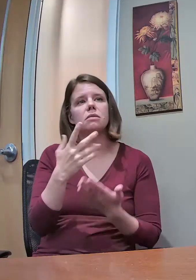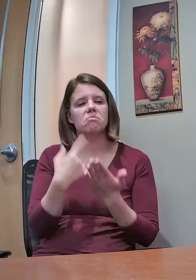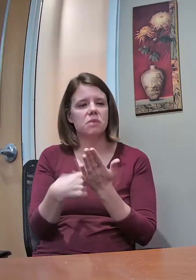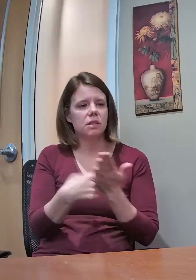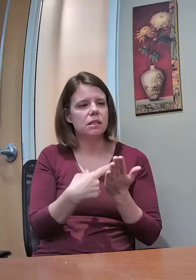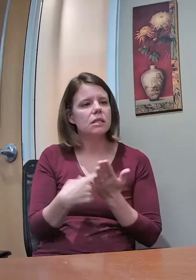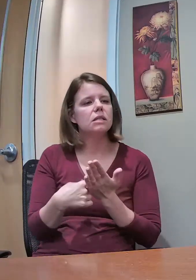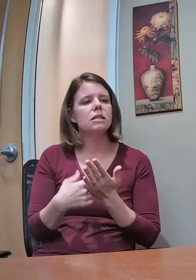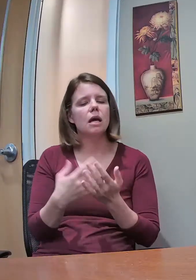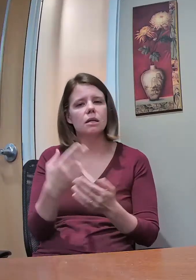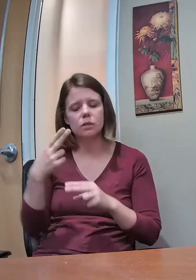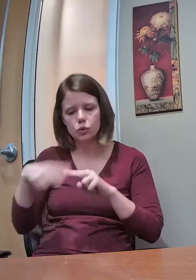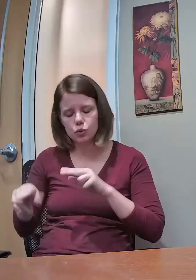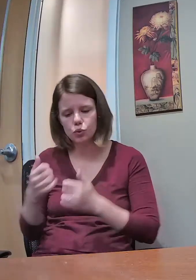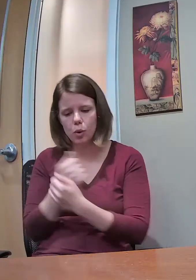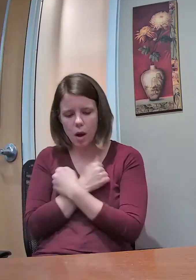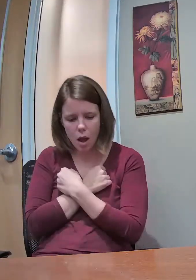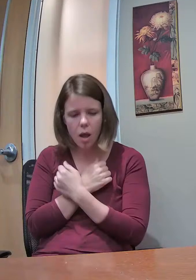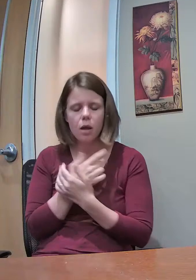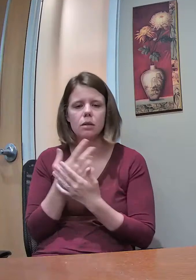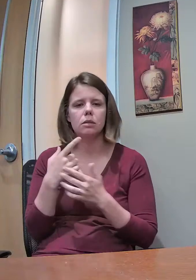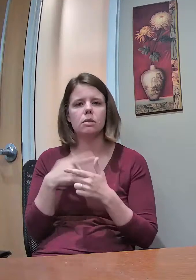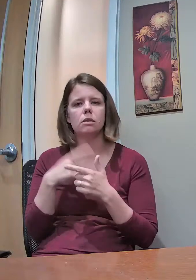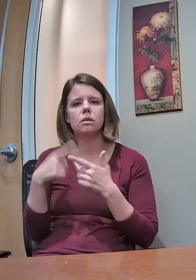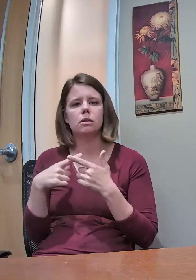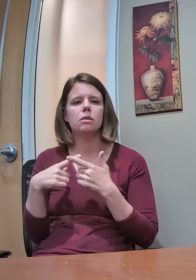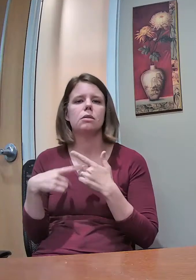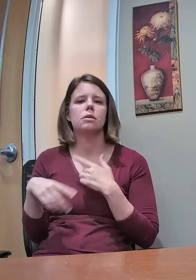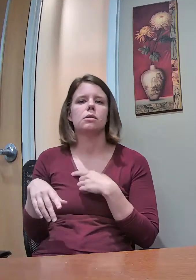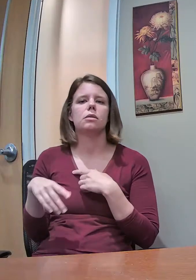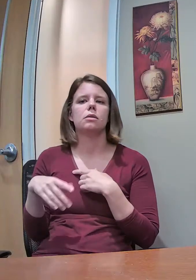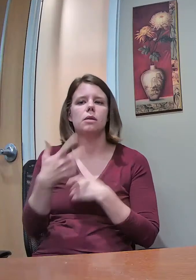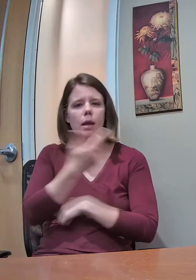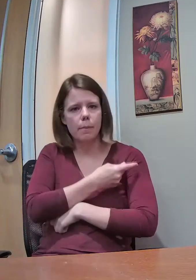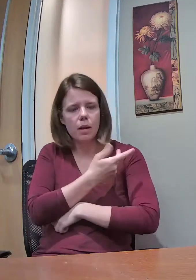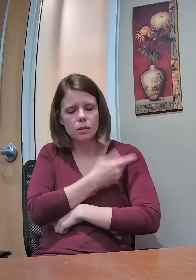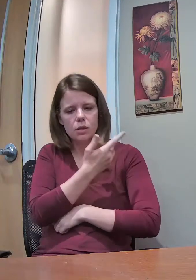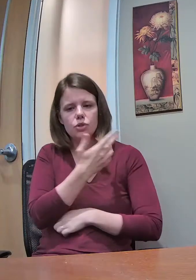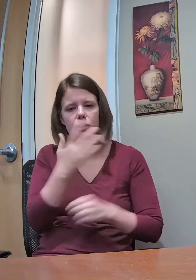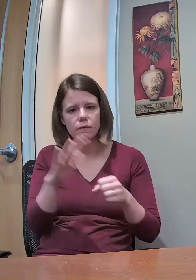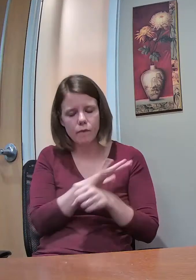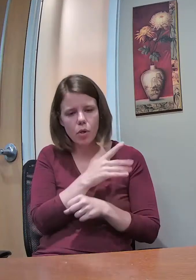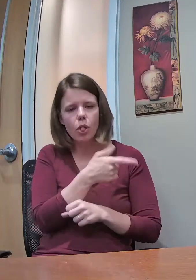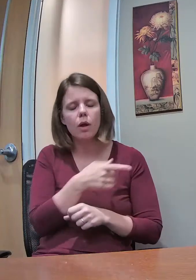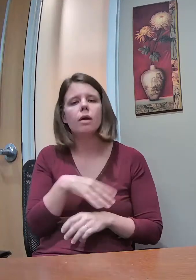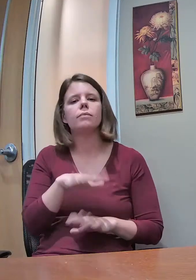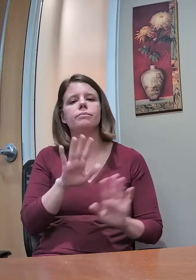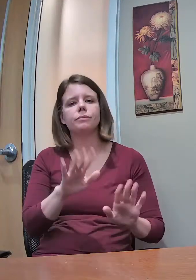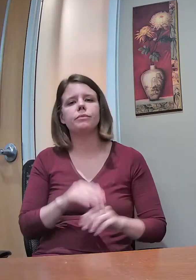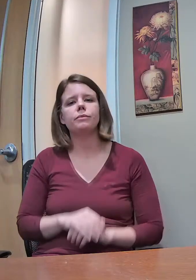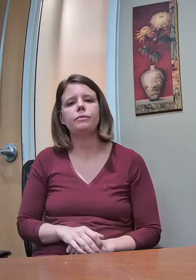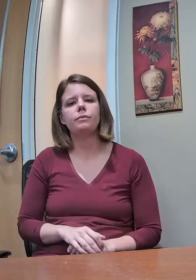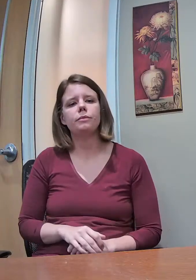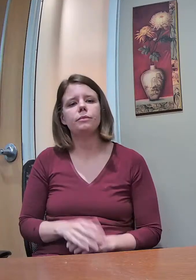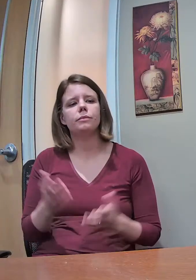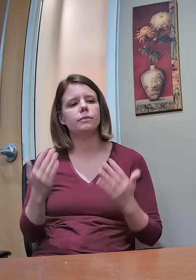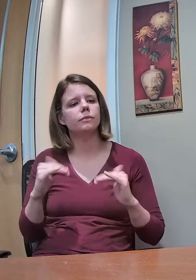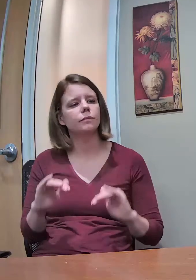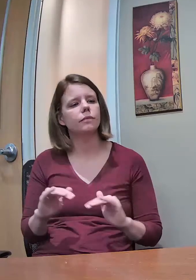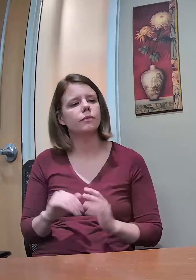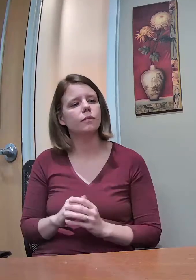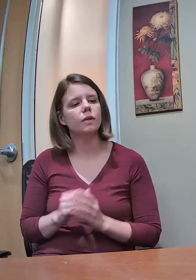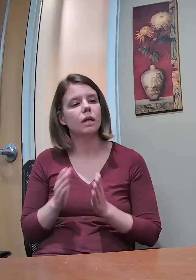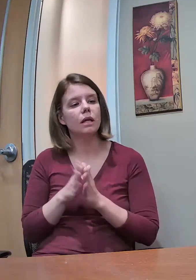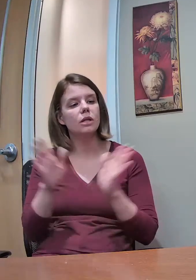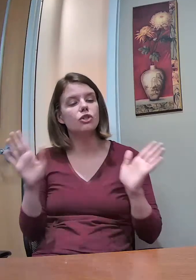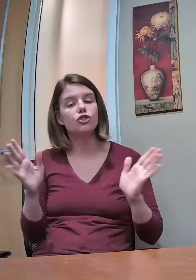fully immunized, close physical contact. General visitors must wear a mask, and we will provide you with a medical mask. If you're going to